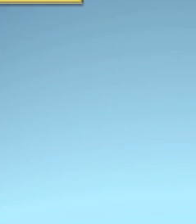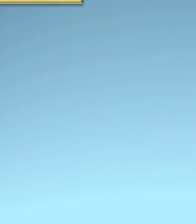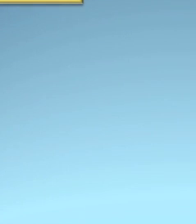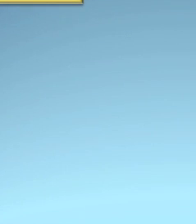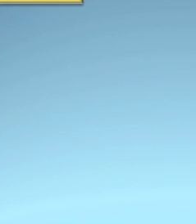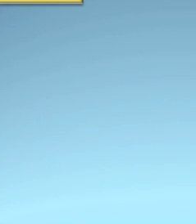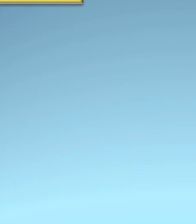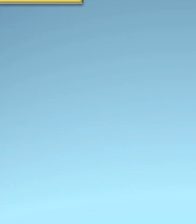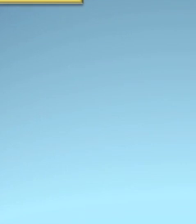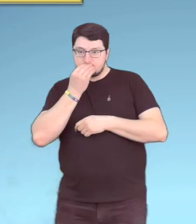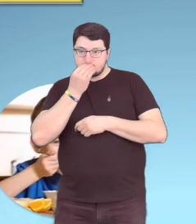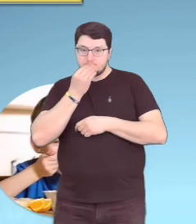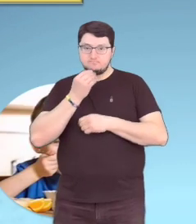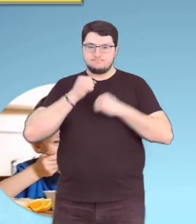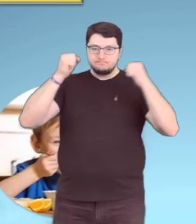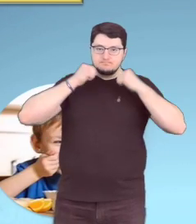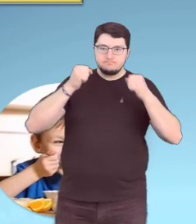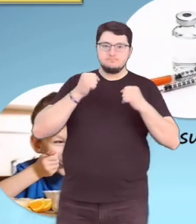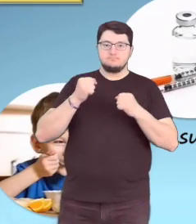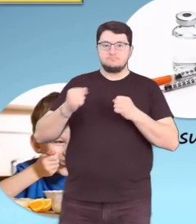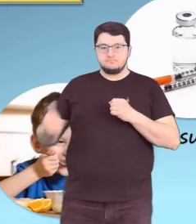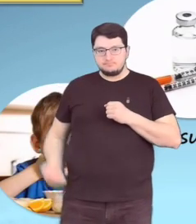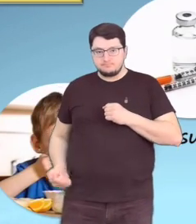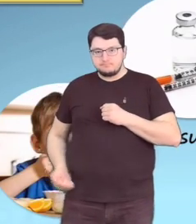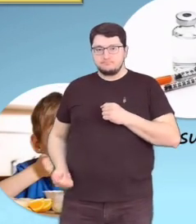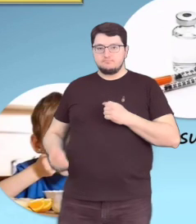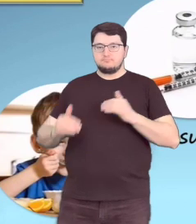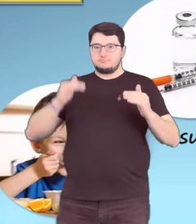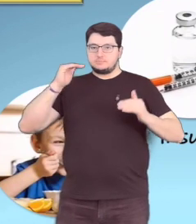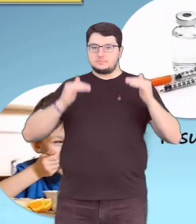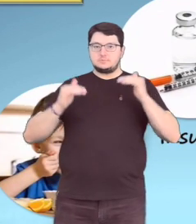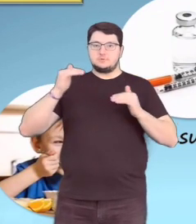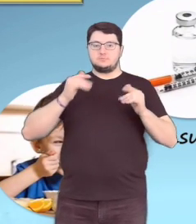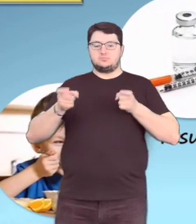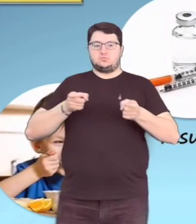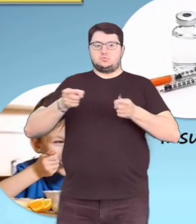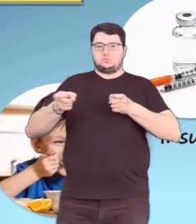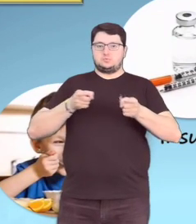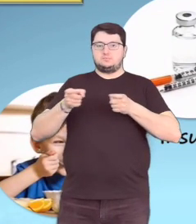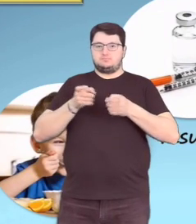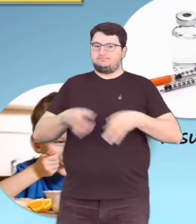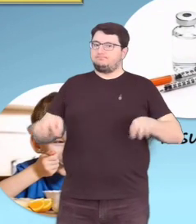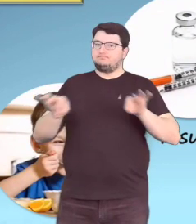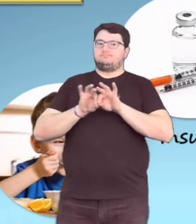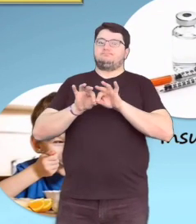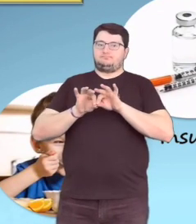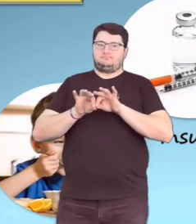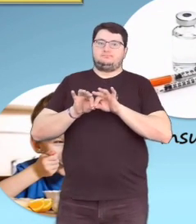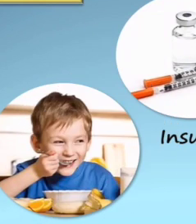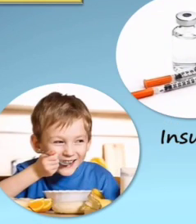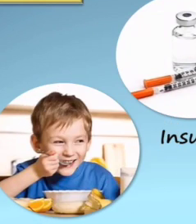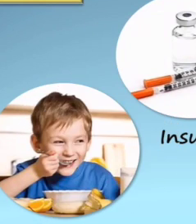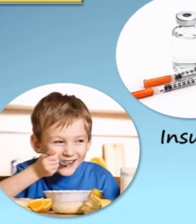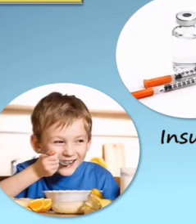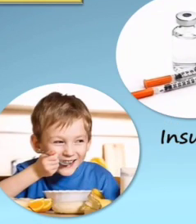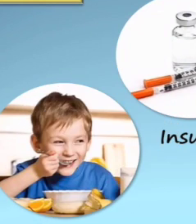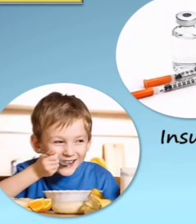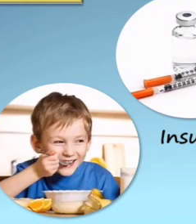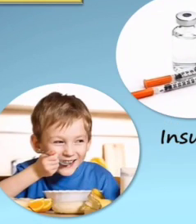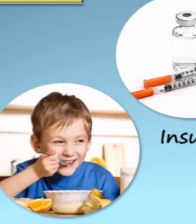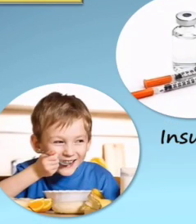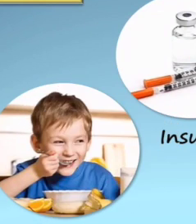Maintaining a proper balance of food, insulin, and exercise is essential to the management of diabetes.